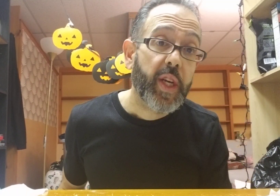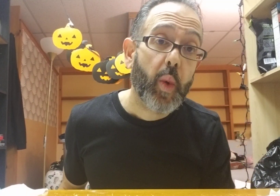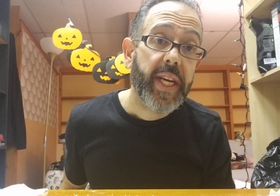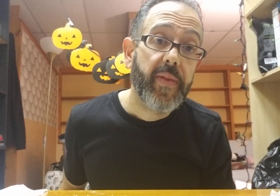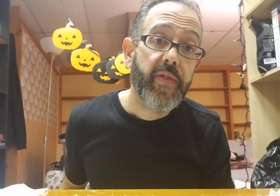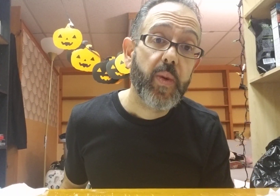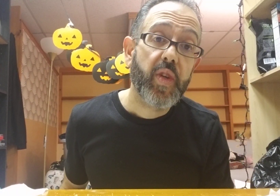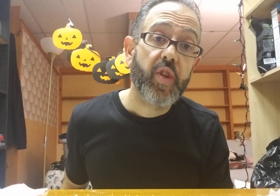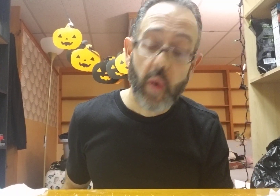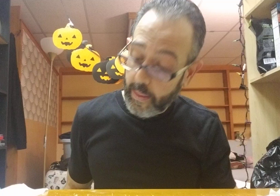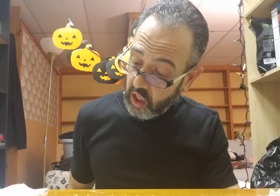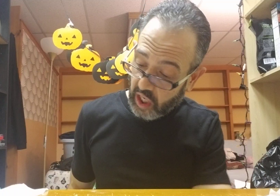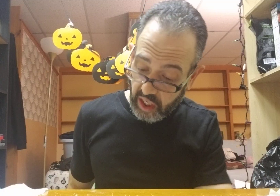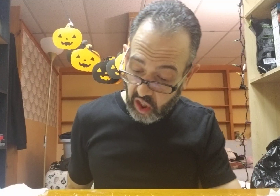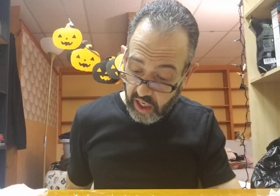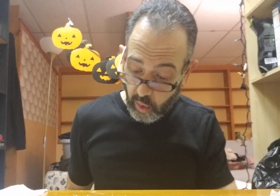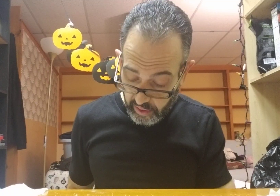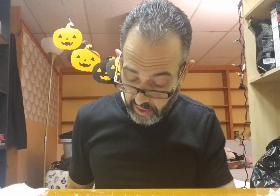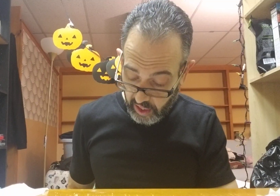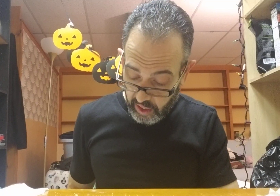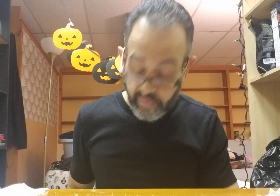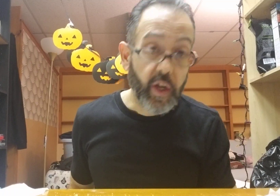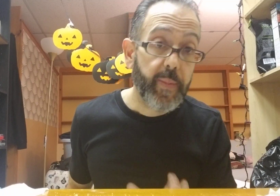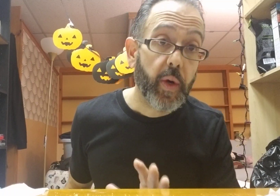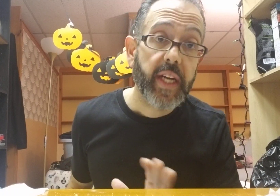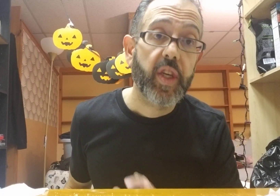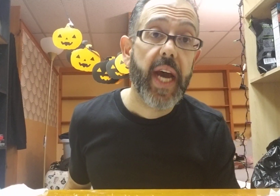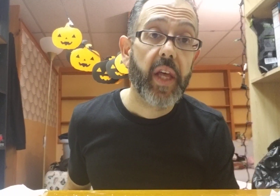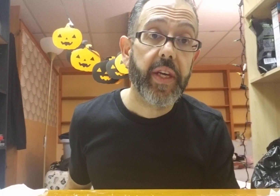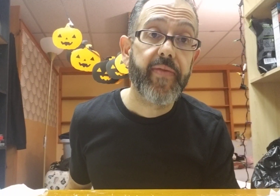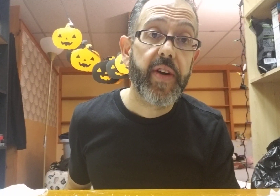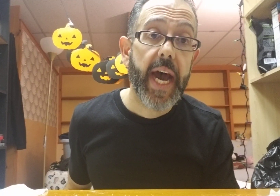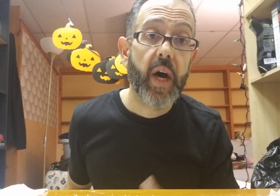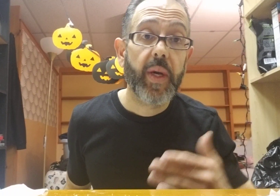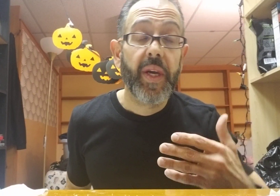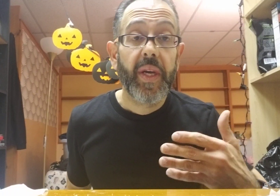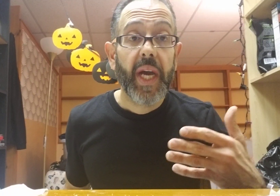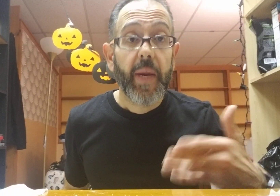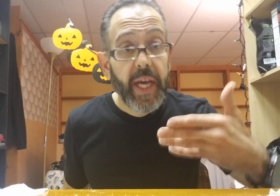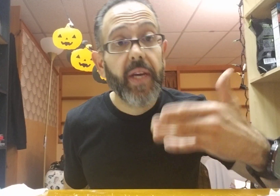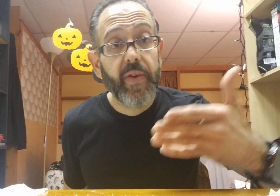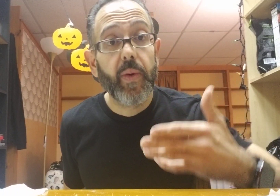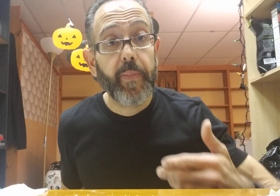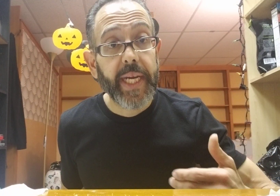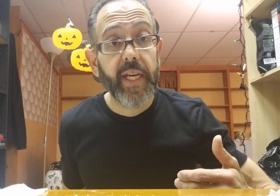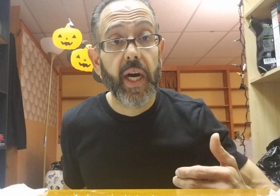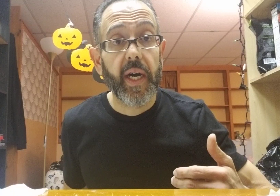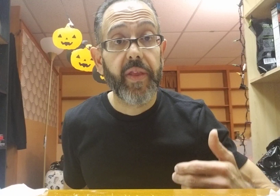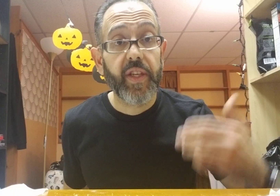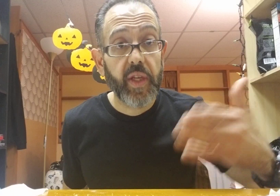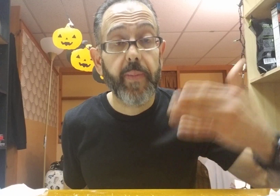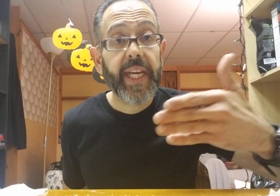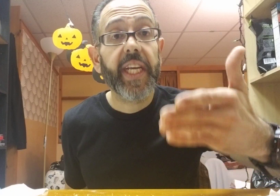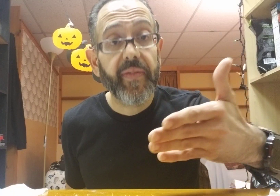quite confusing, so I'm just going to stick with verb directionality for now. I may even repeat this in the beginning of the